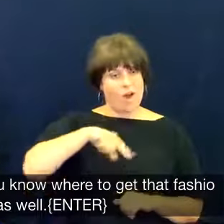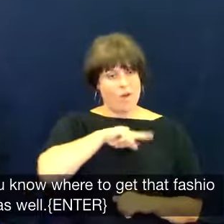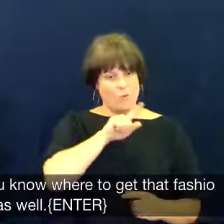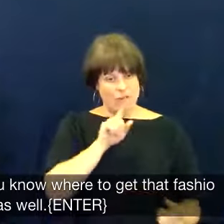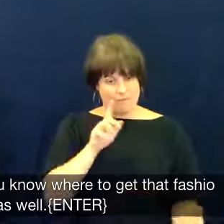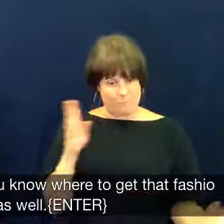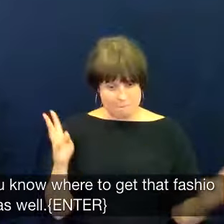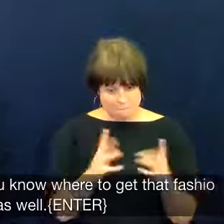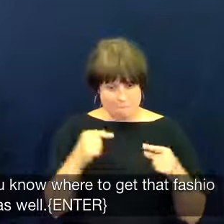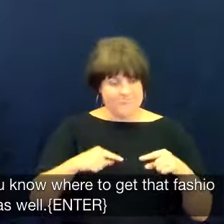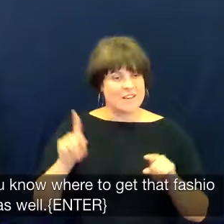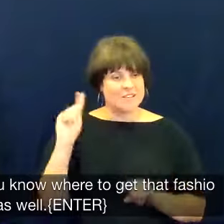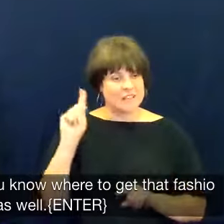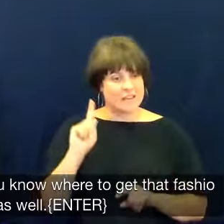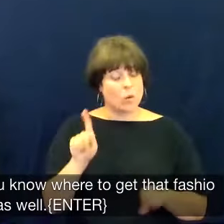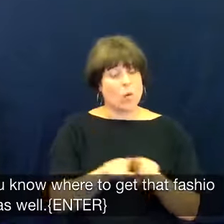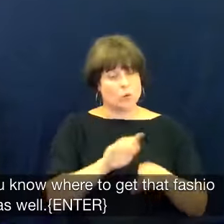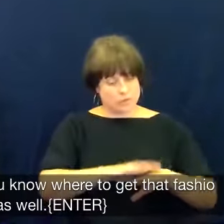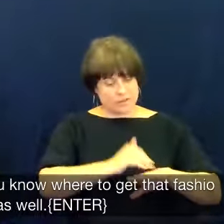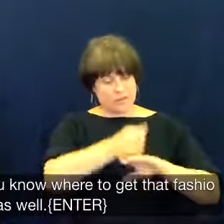plan, a mentoring plan.